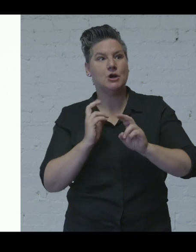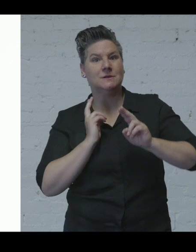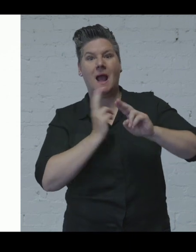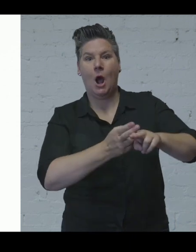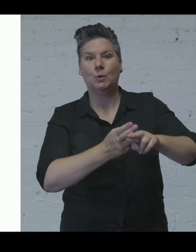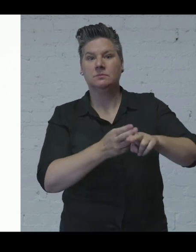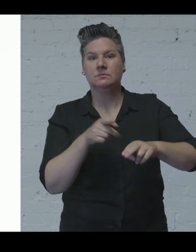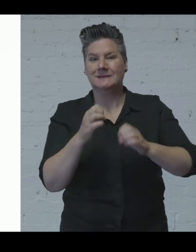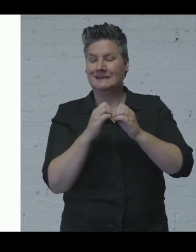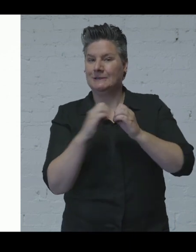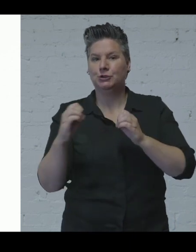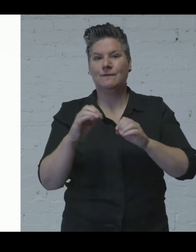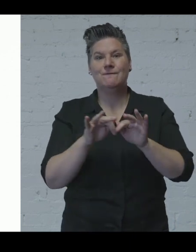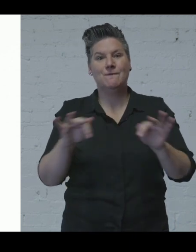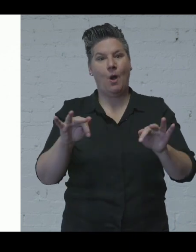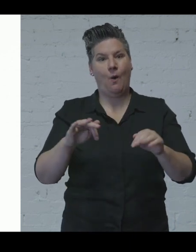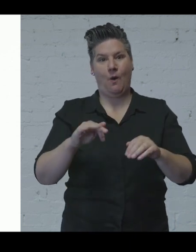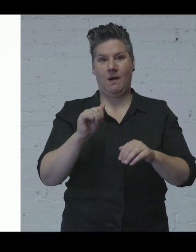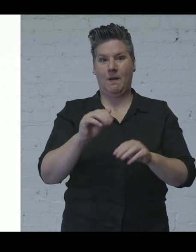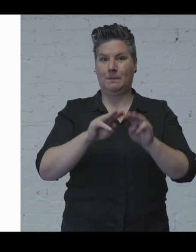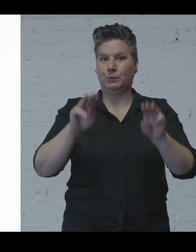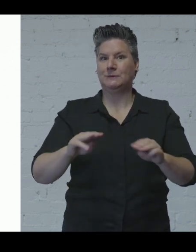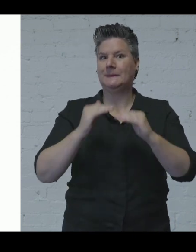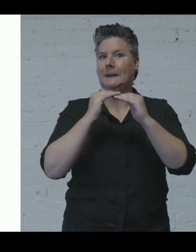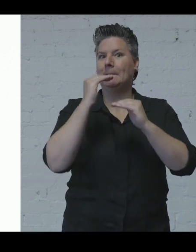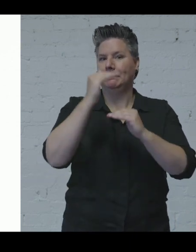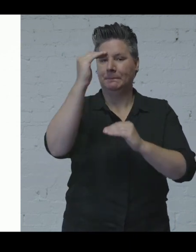There are signposted emergency exits from each floor of the museum.